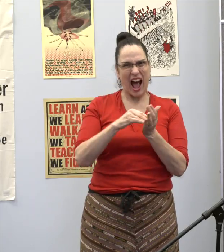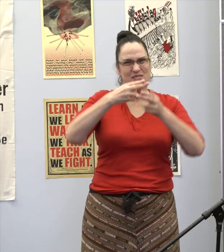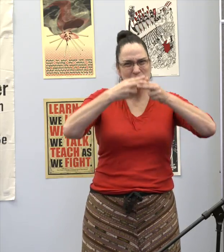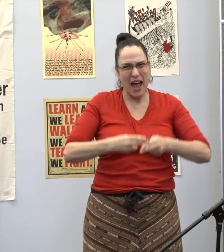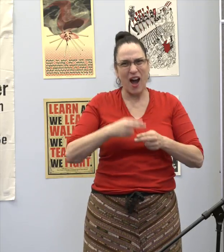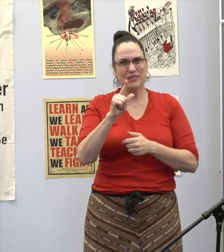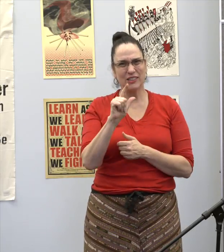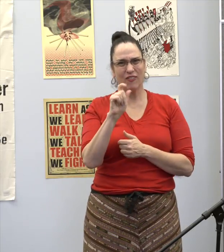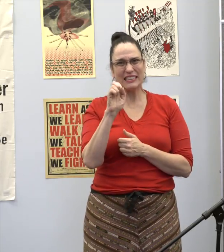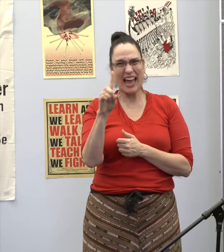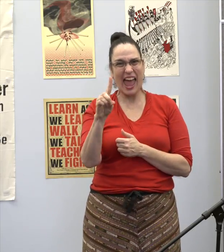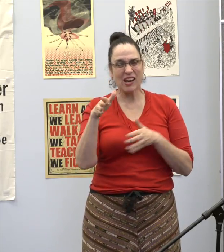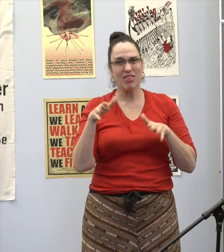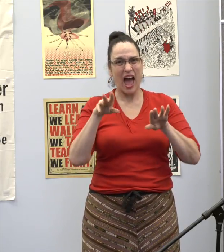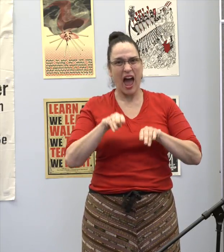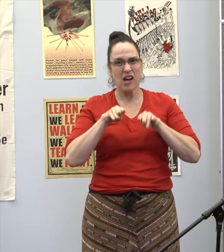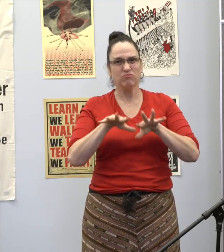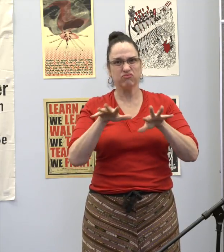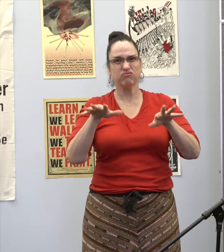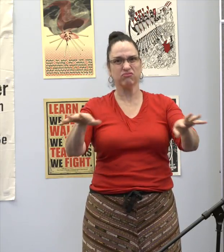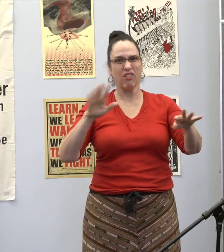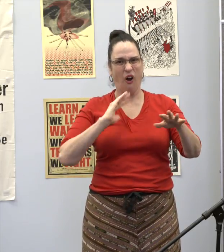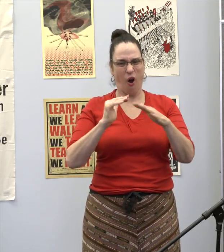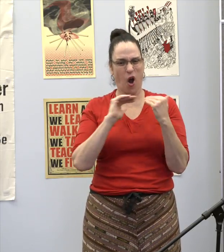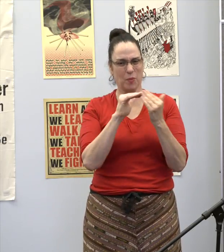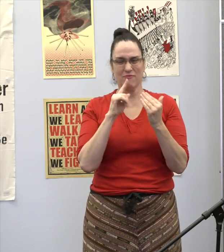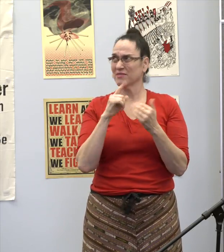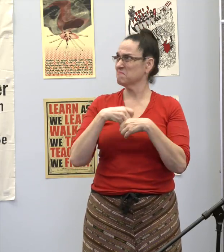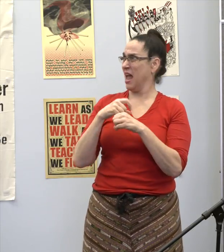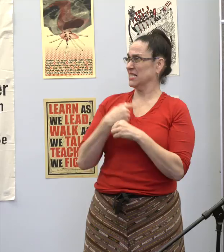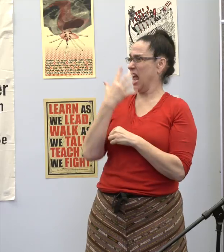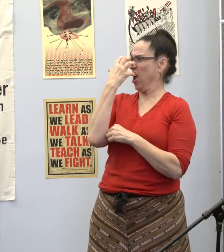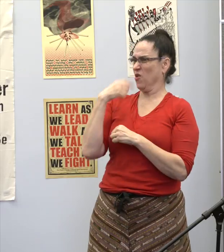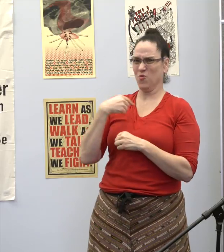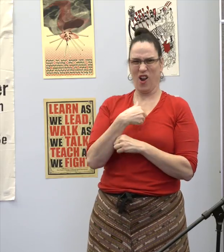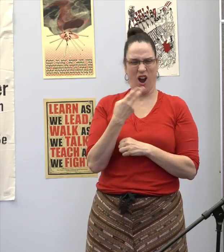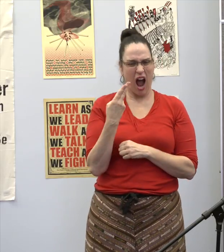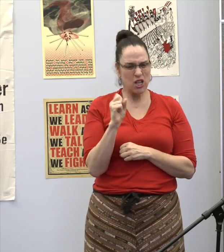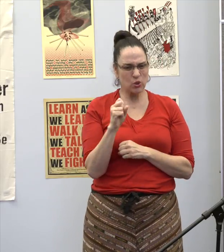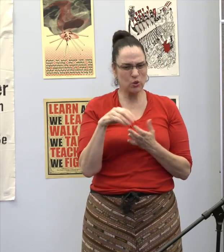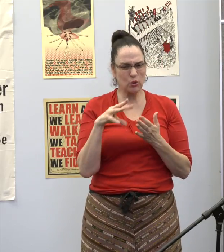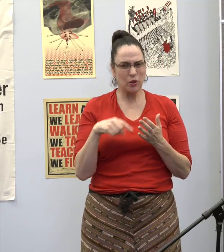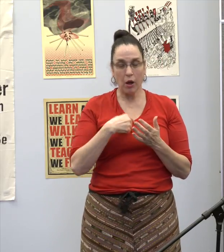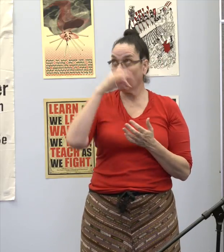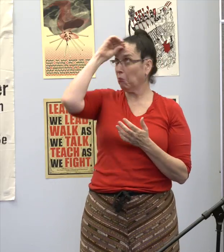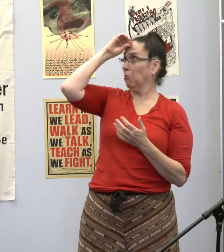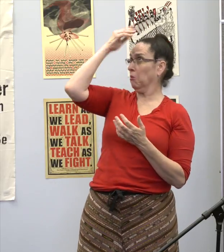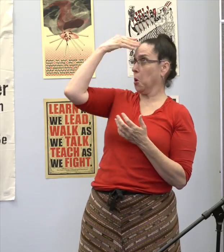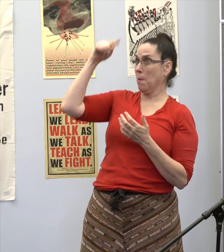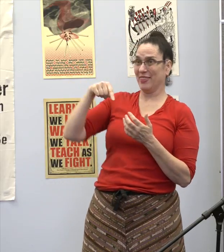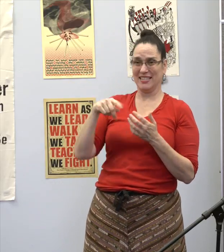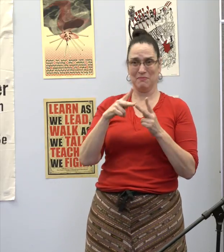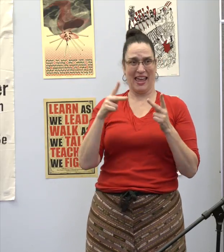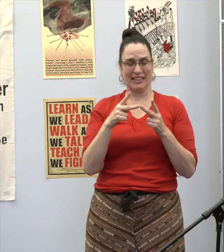And this, of course, made us really angry. You know, like, we were high school students, we didn't know anything about this project, and now we're learning